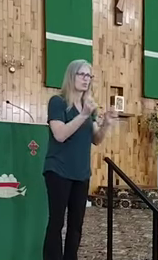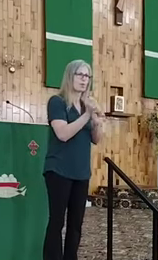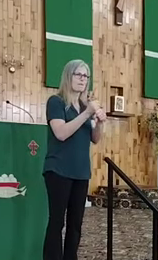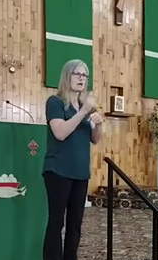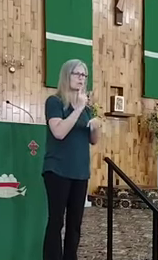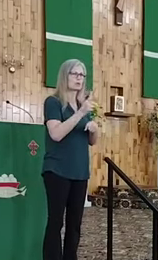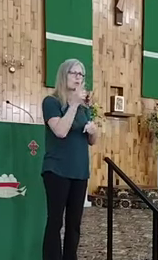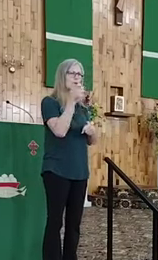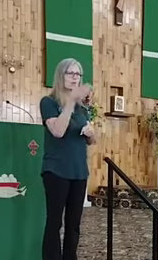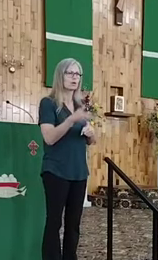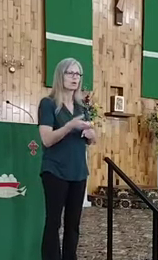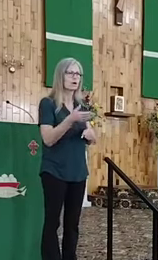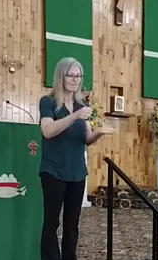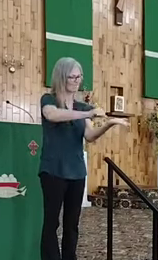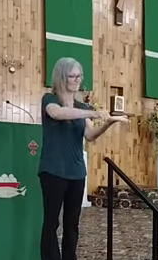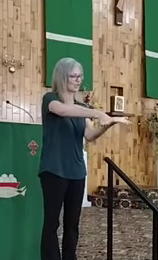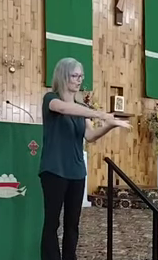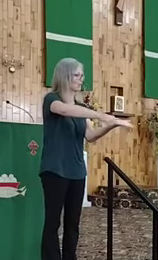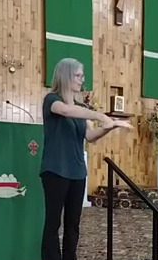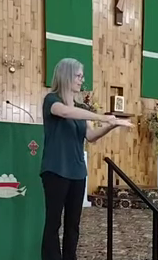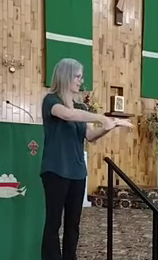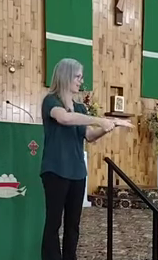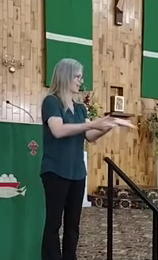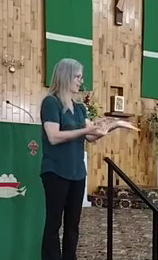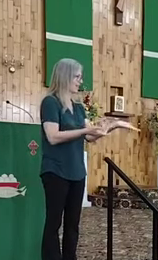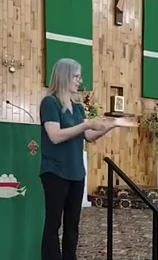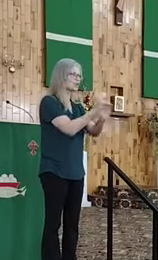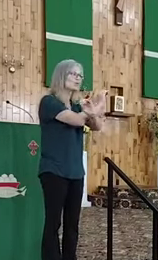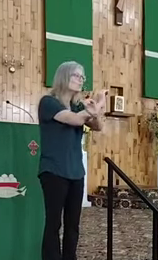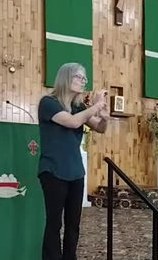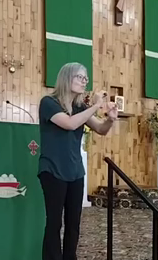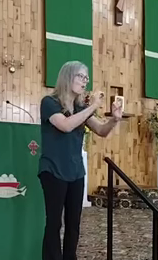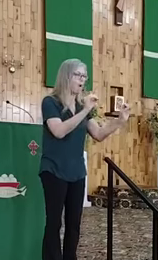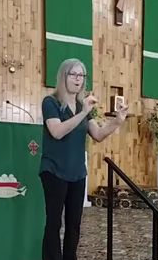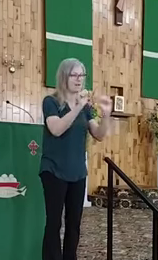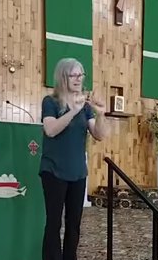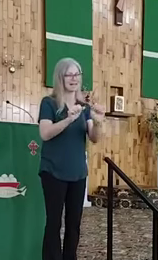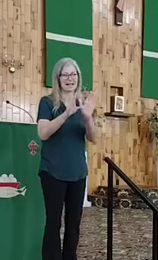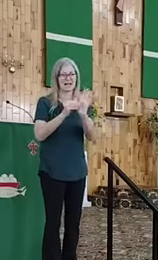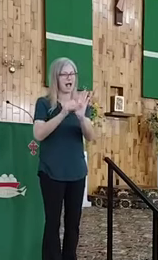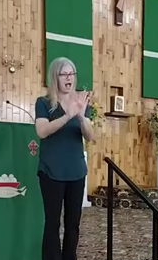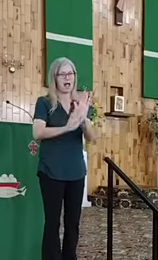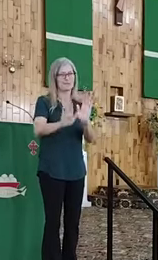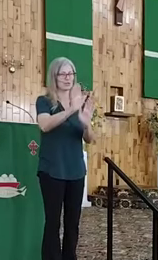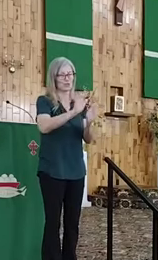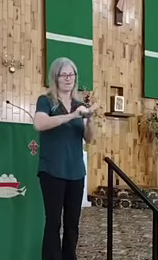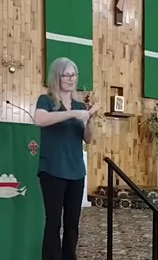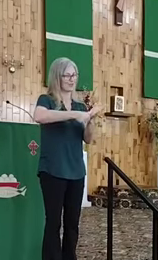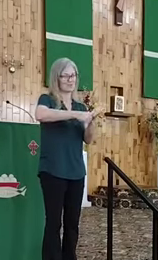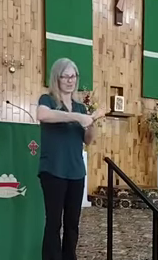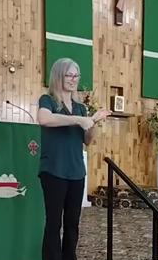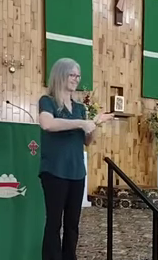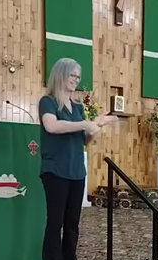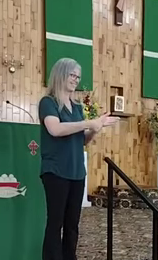are. What is that? Your fingerprints. No one can ever, ever copy your